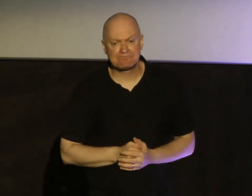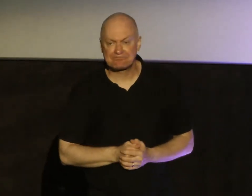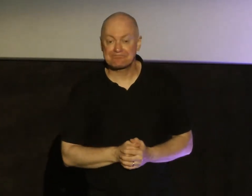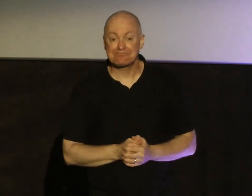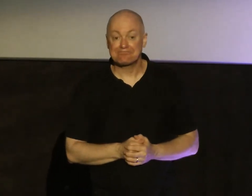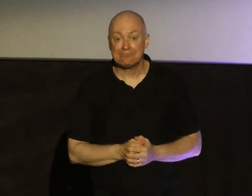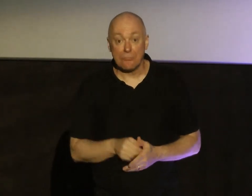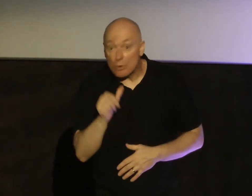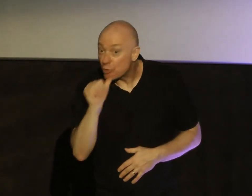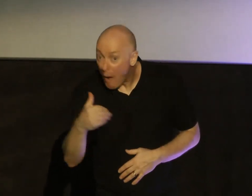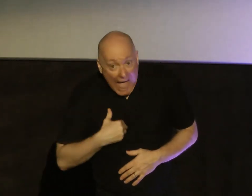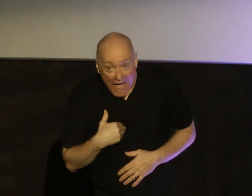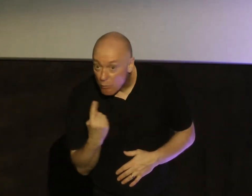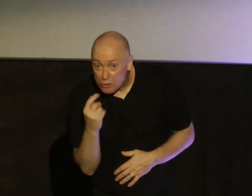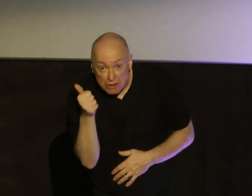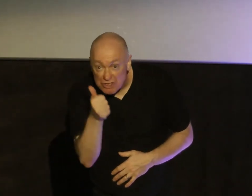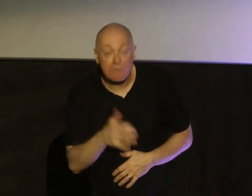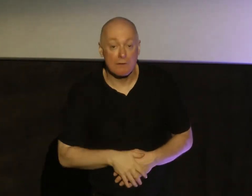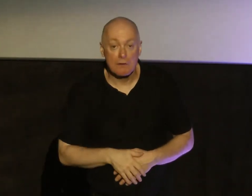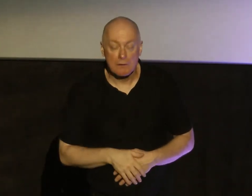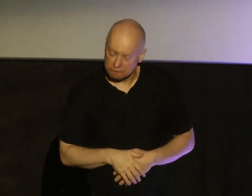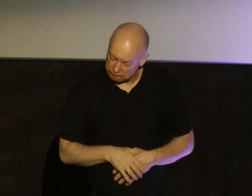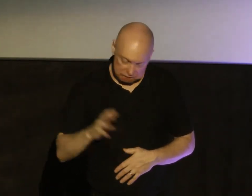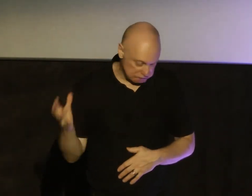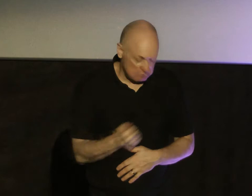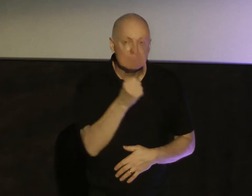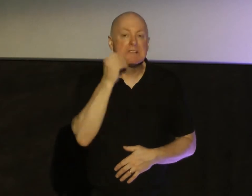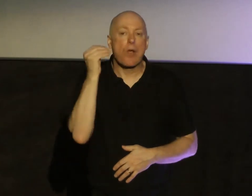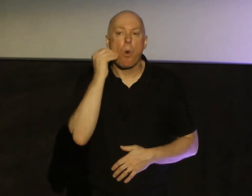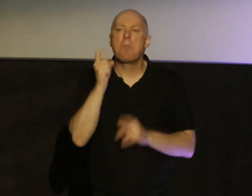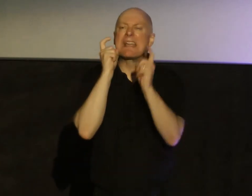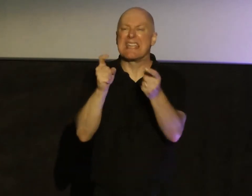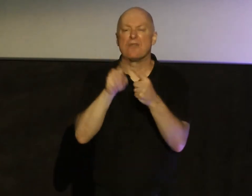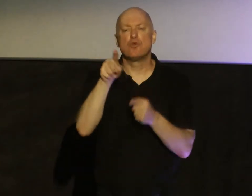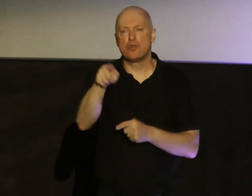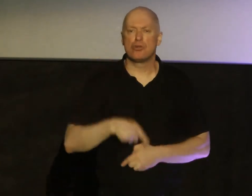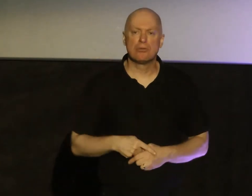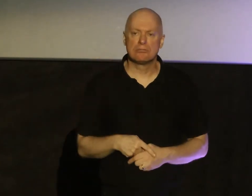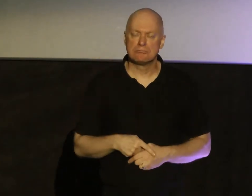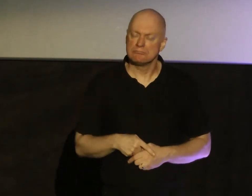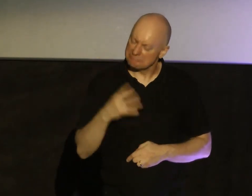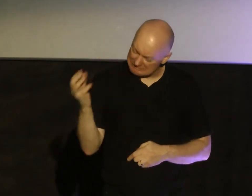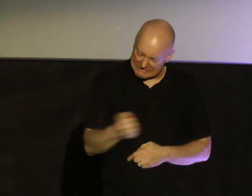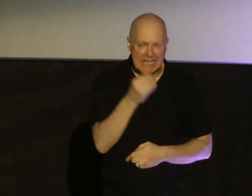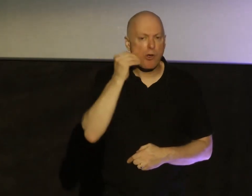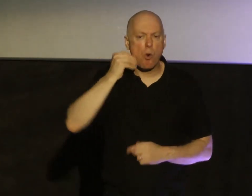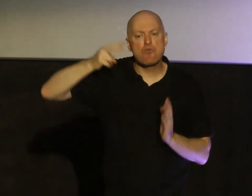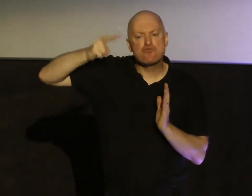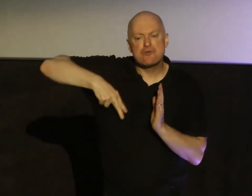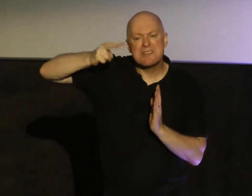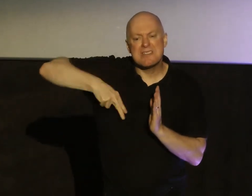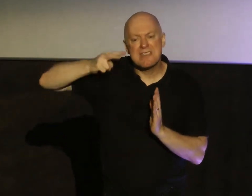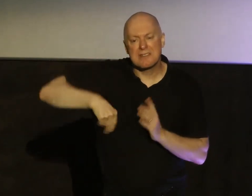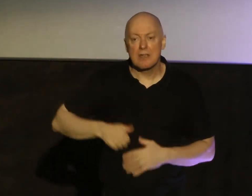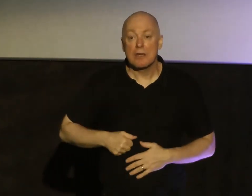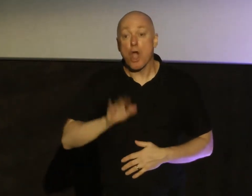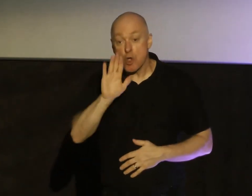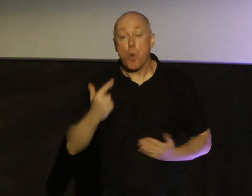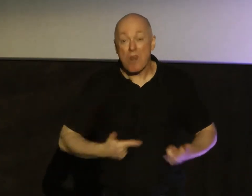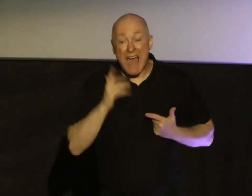And if you don't own a Bible, that Bible will be our gift to you. We'd love you to take it home and read it and have your life changed